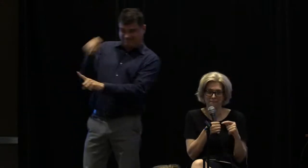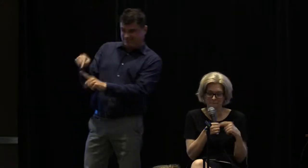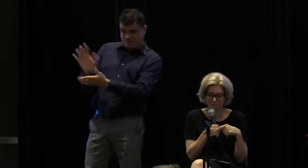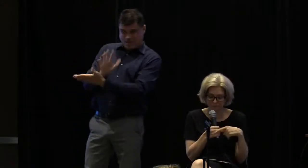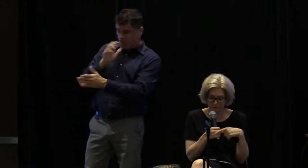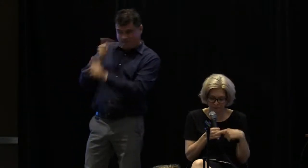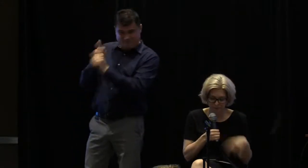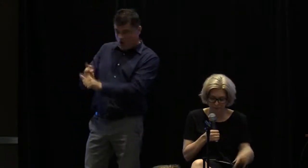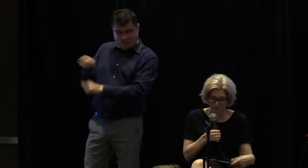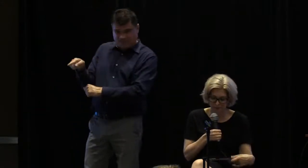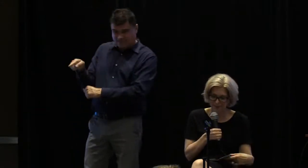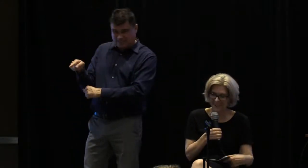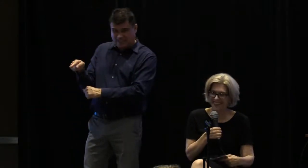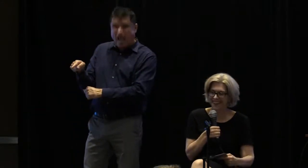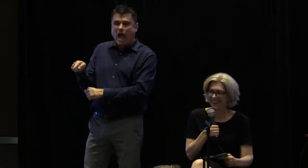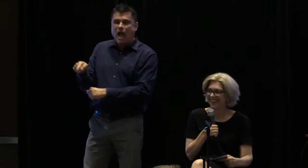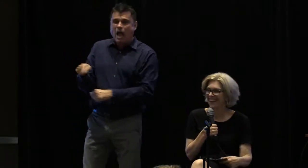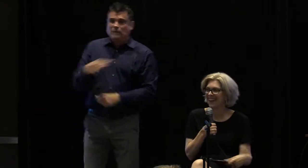tonight.